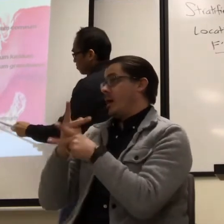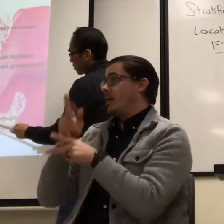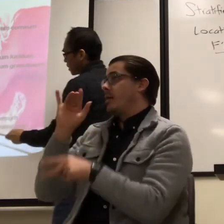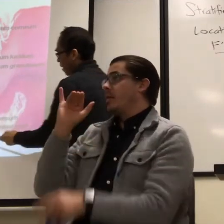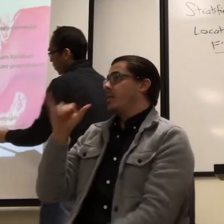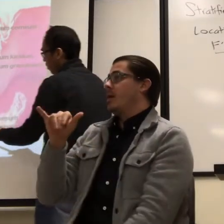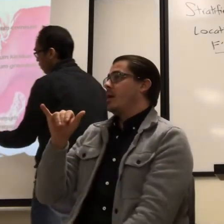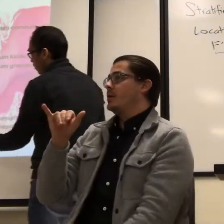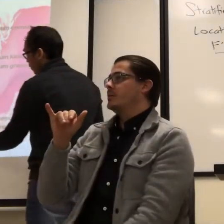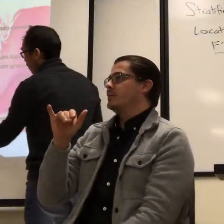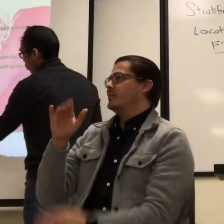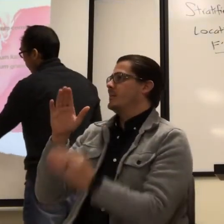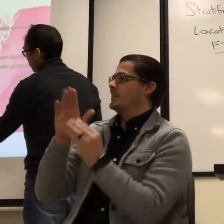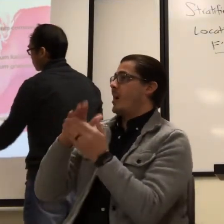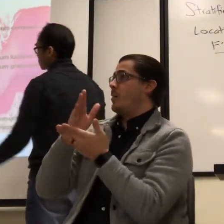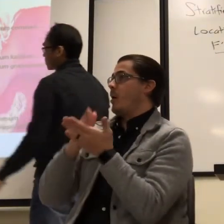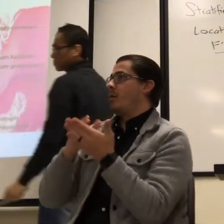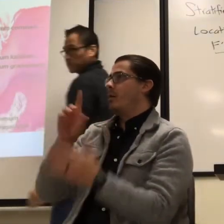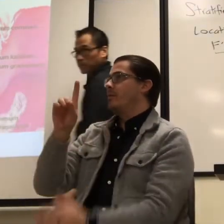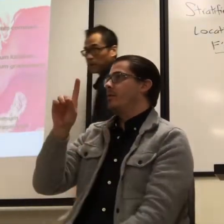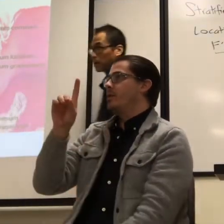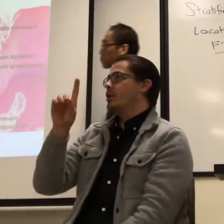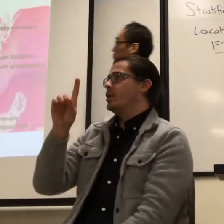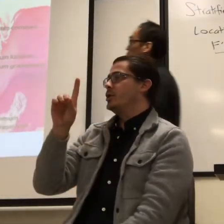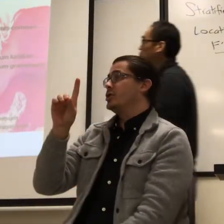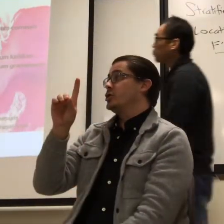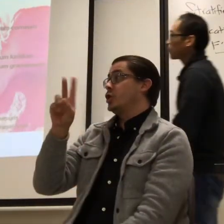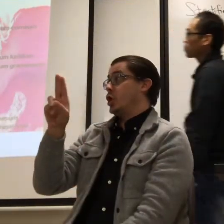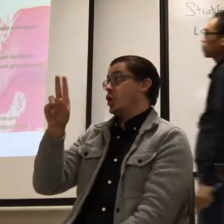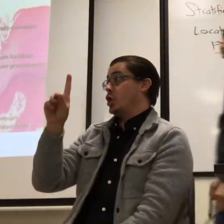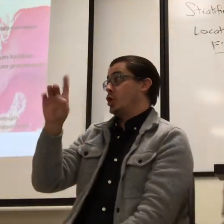be the top part of the dermis. Okay.